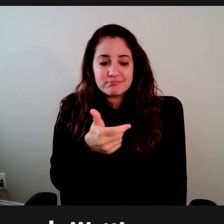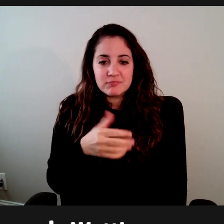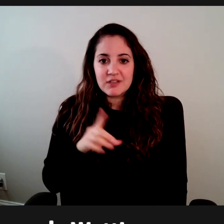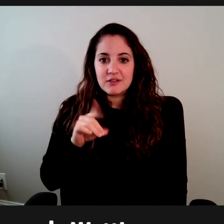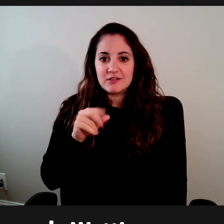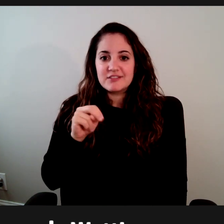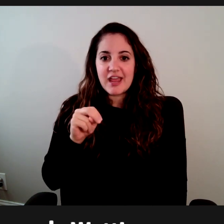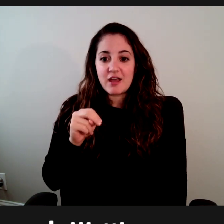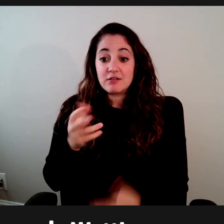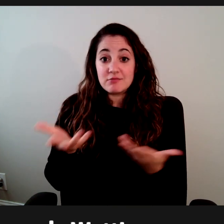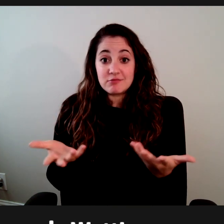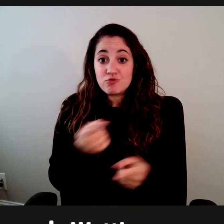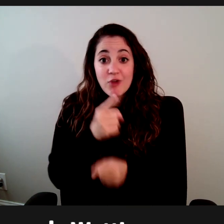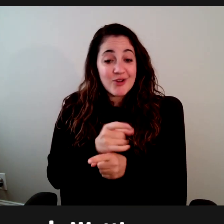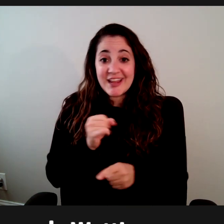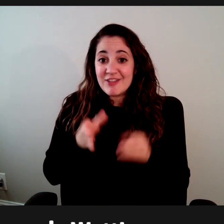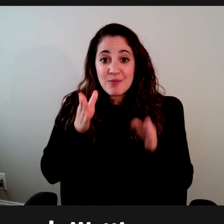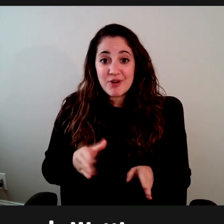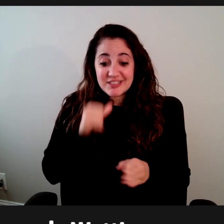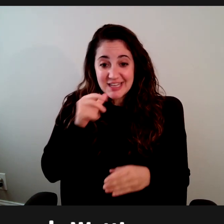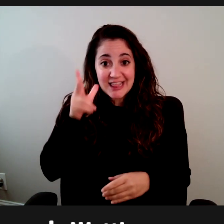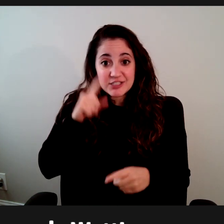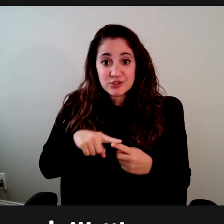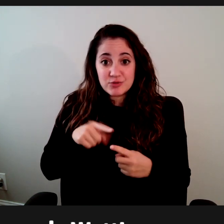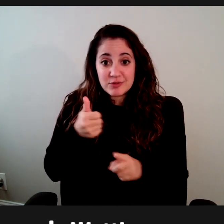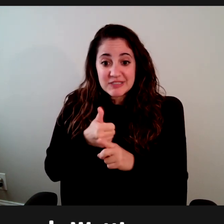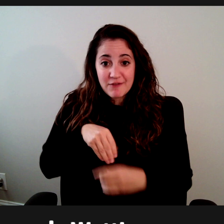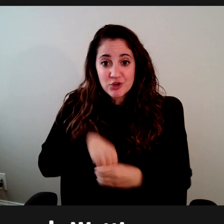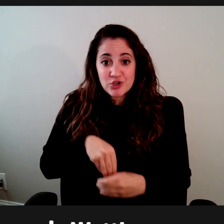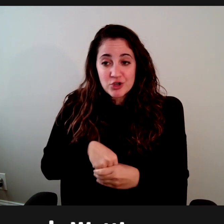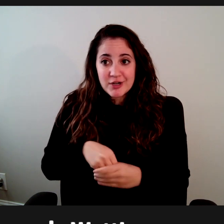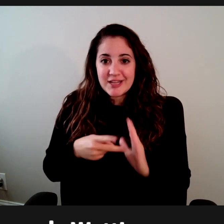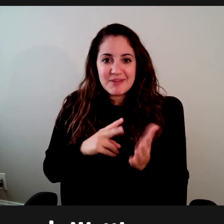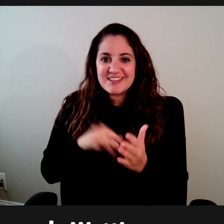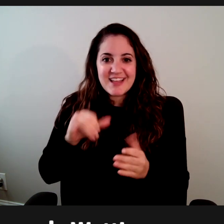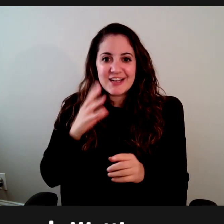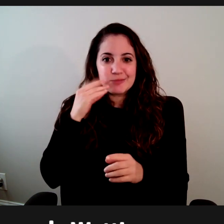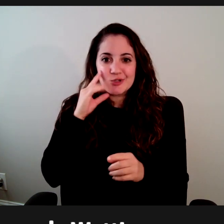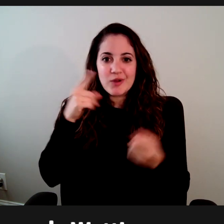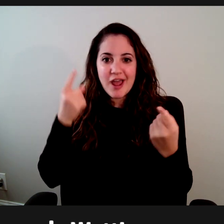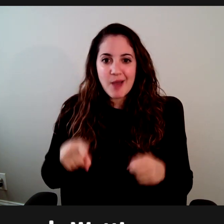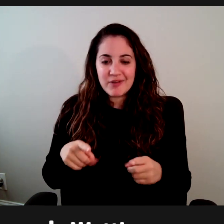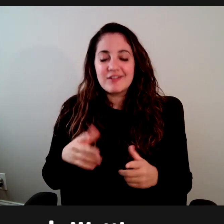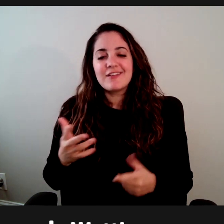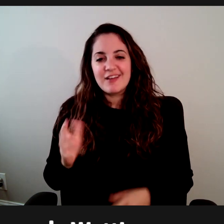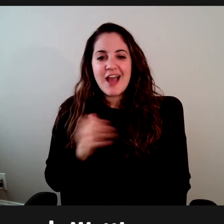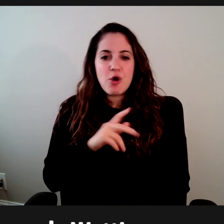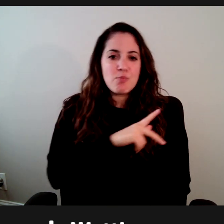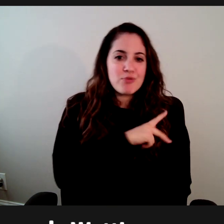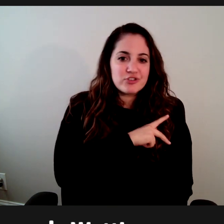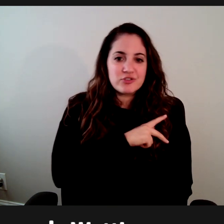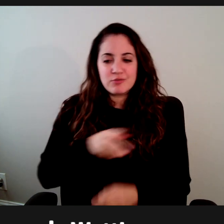somebody. Never would have asked if they hadn't listened internally. Yes. Well, of course, there's parallels in our personal and our professional